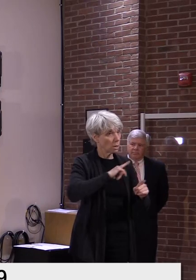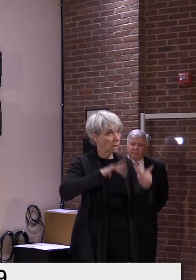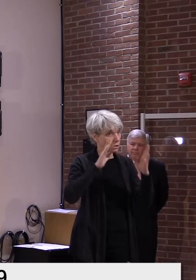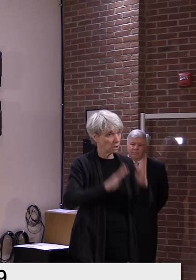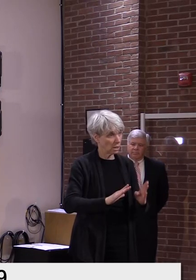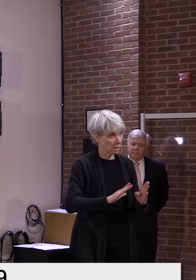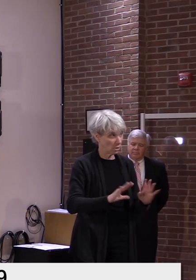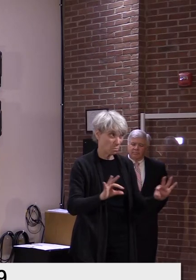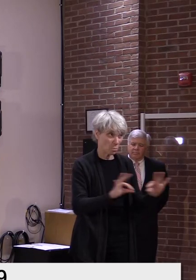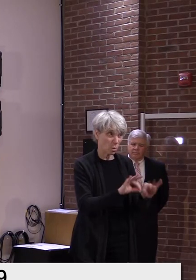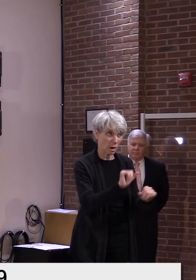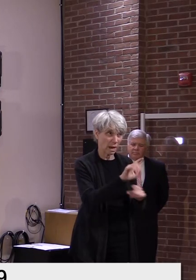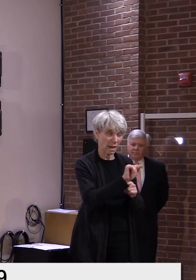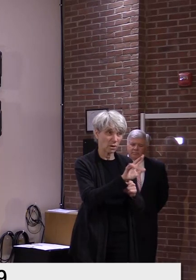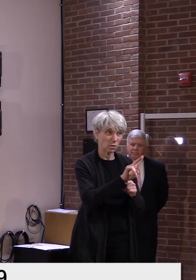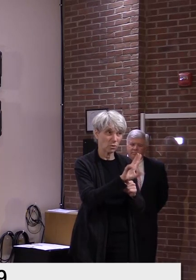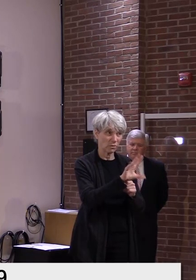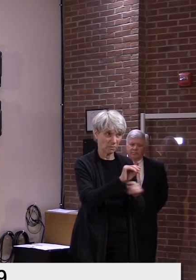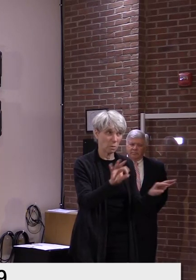important.